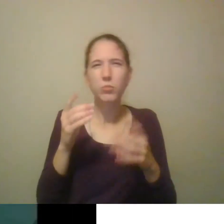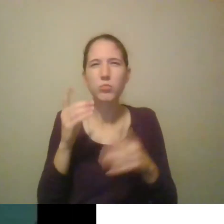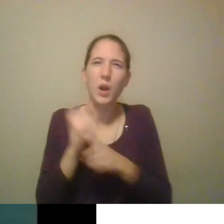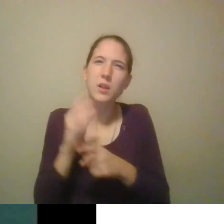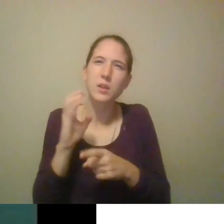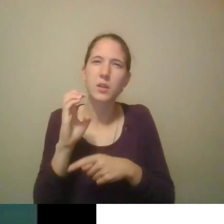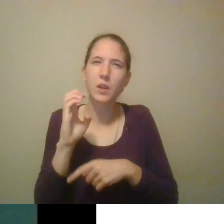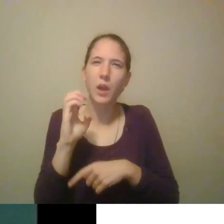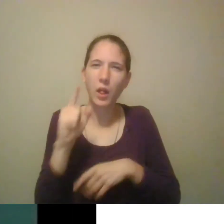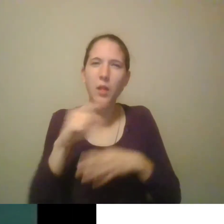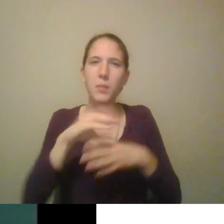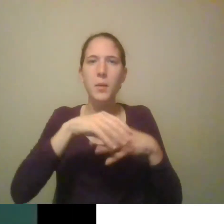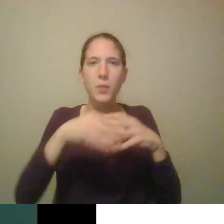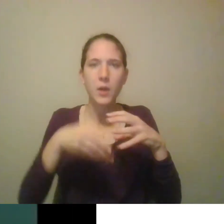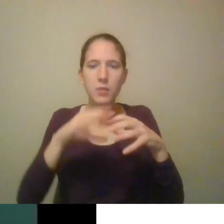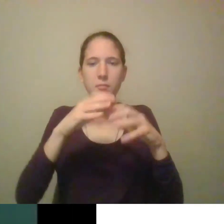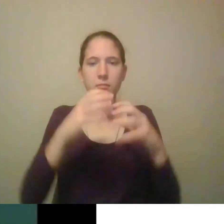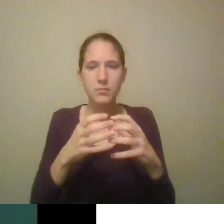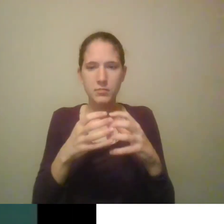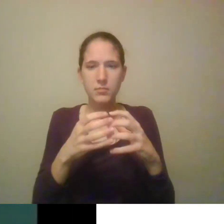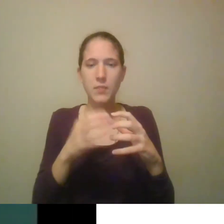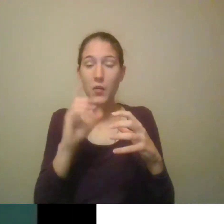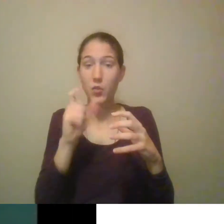Cell membrane,